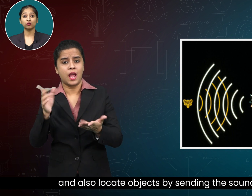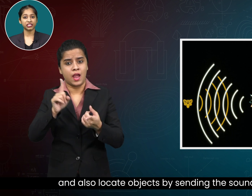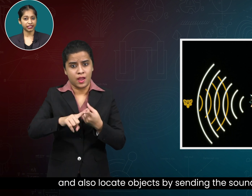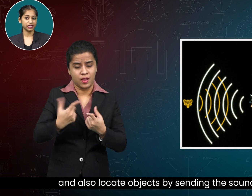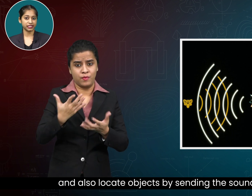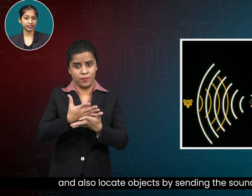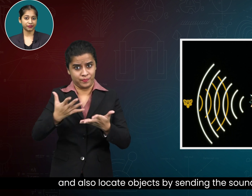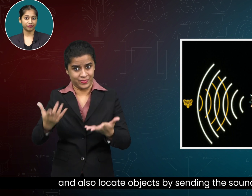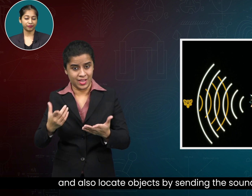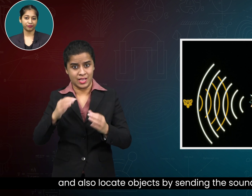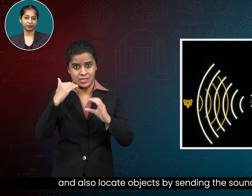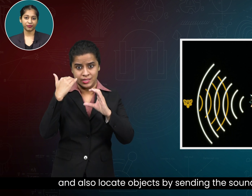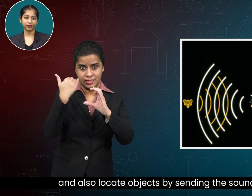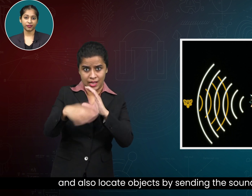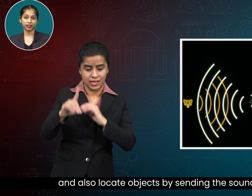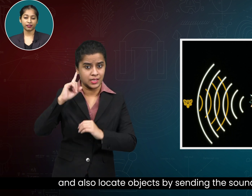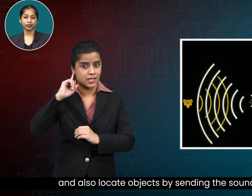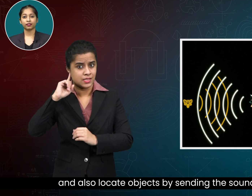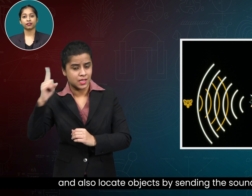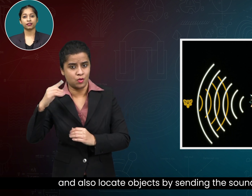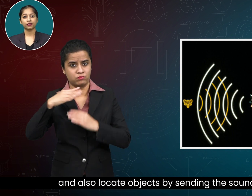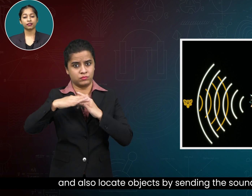the sound signals